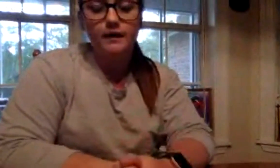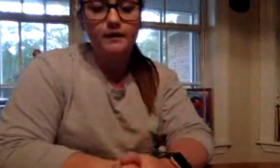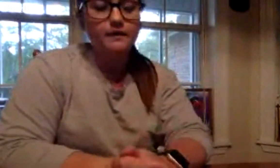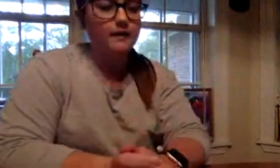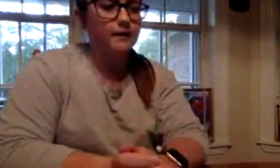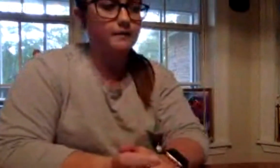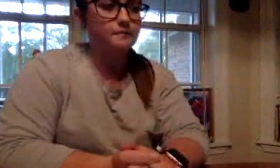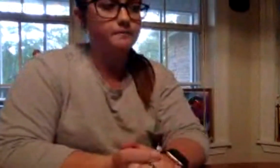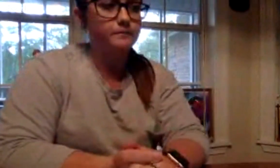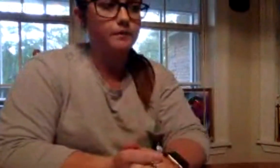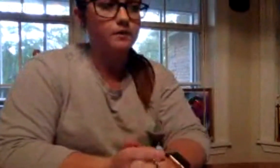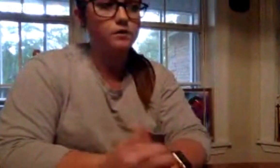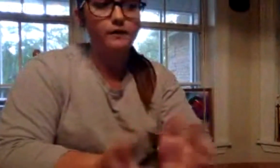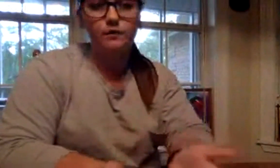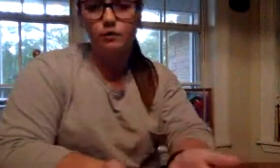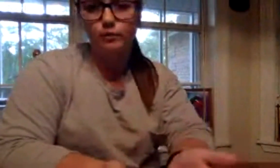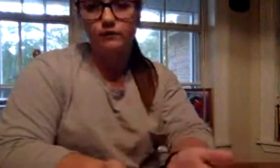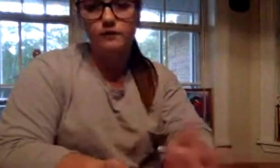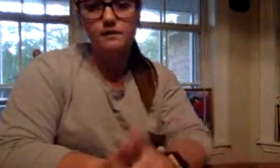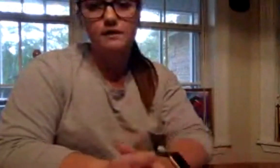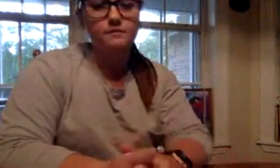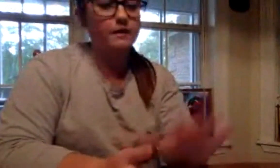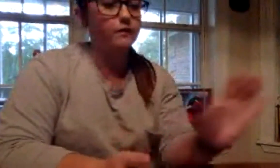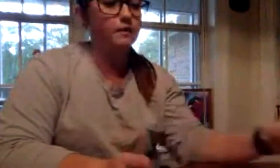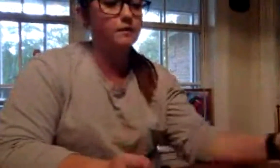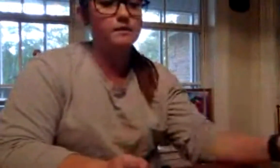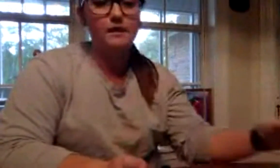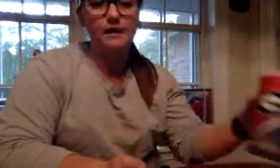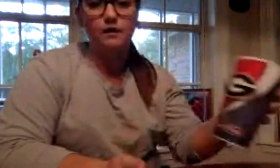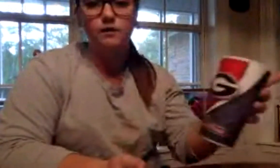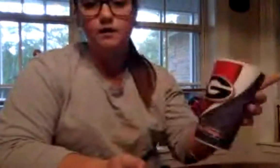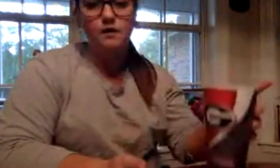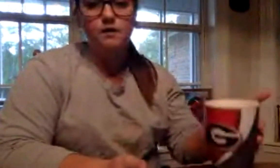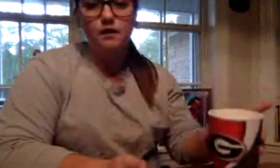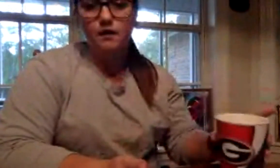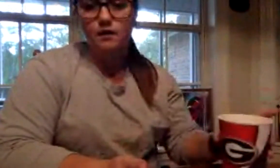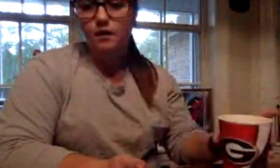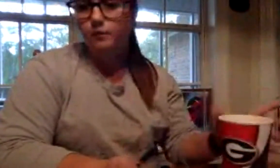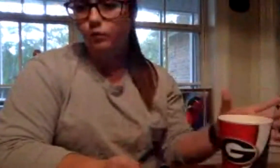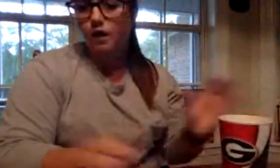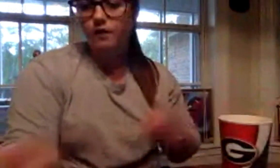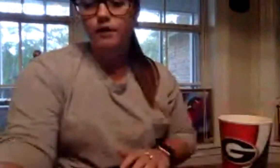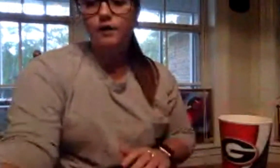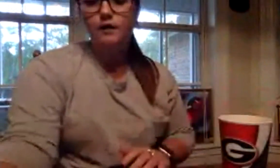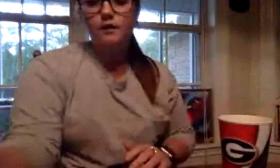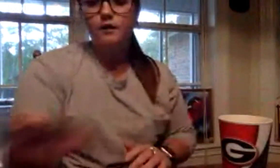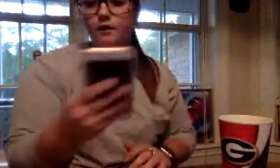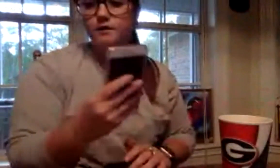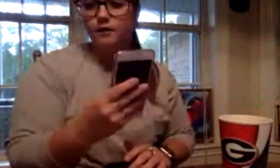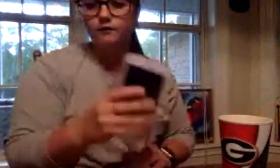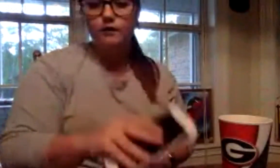client. So if I were to do a preference assessment, I would maybe set out a cup of water, a